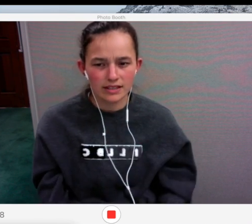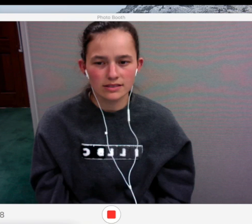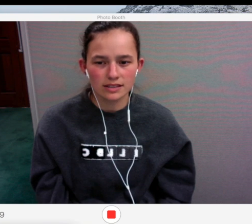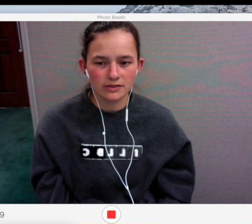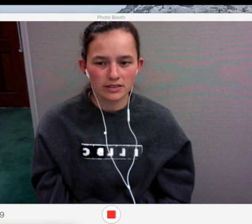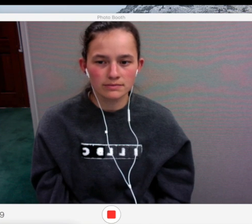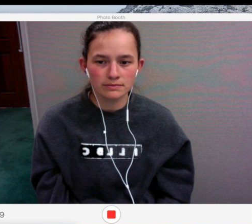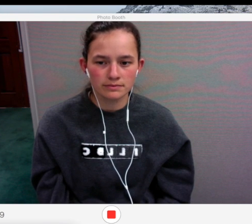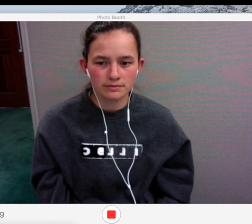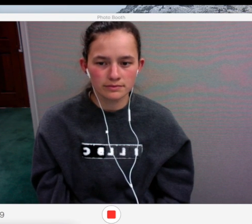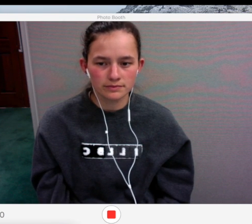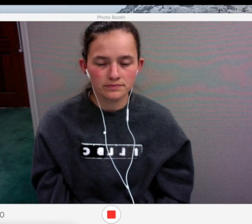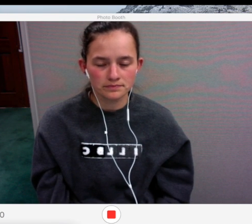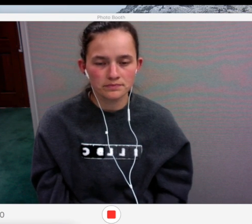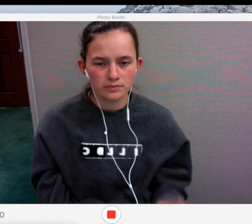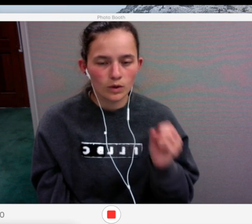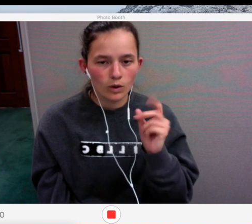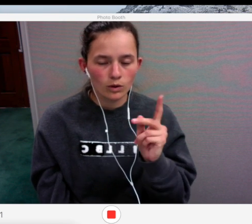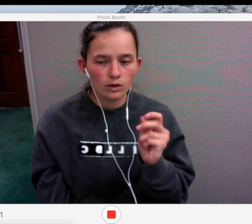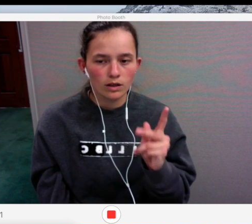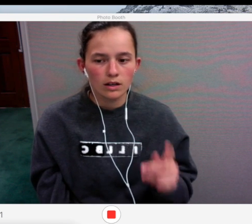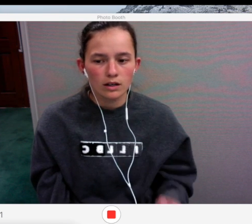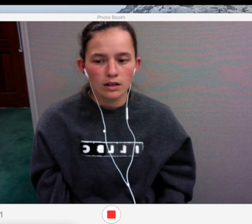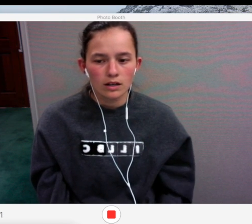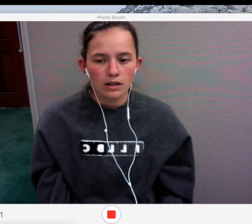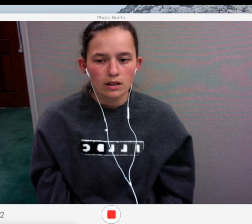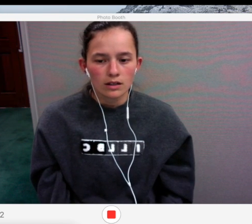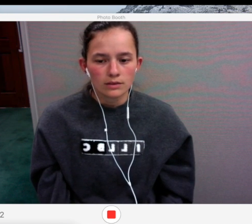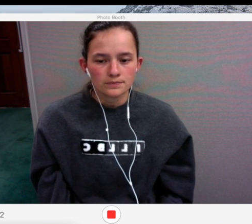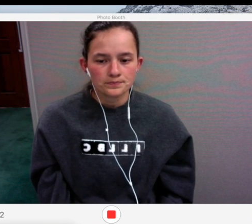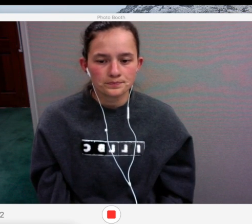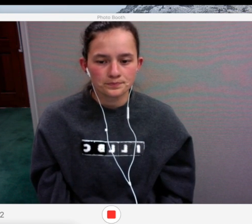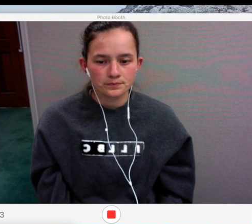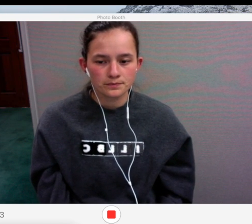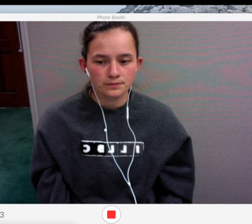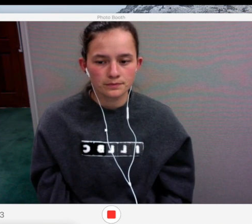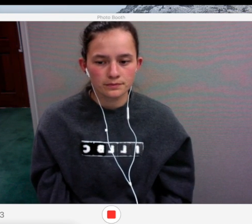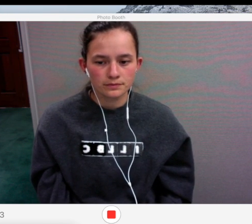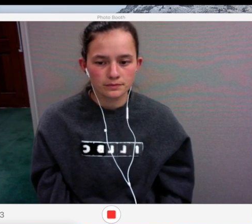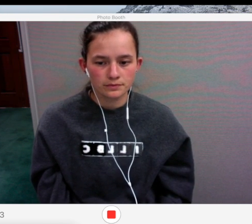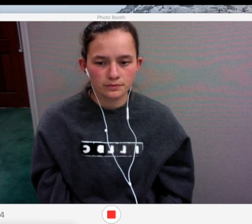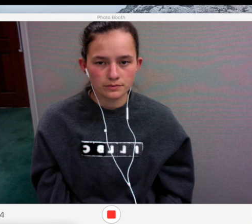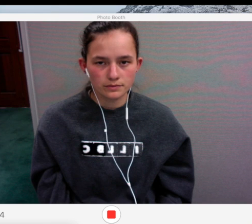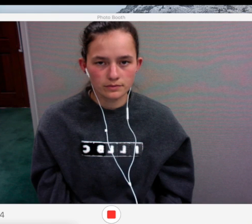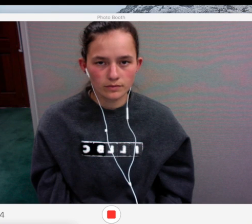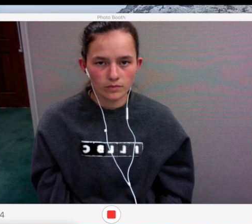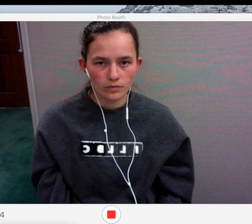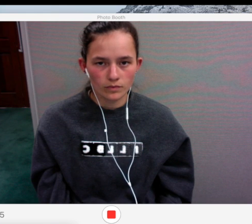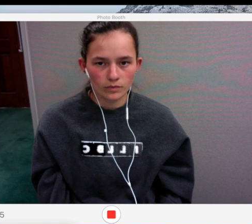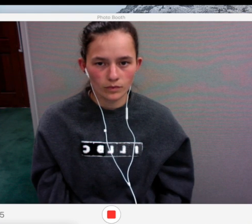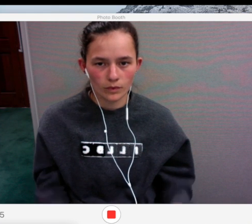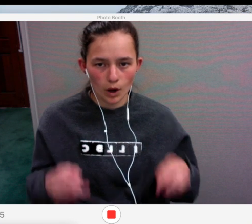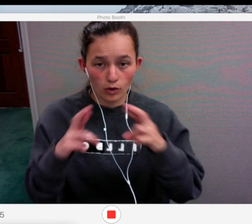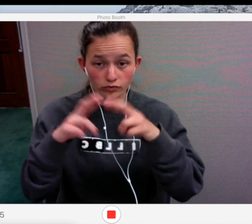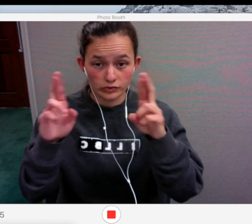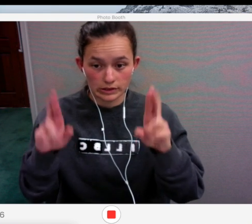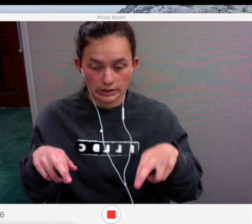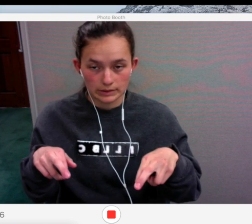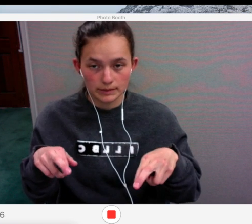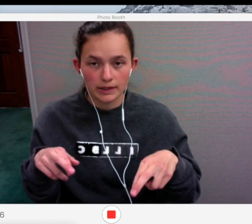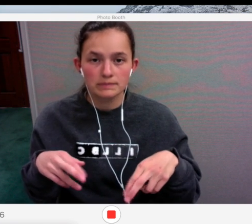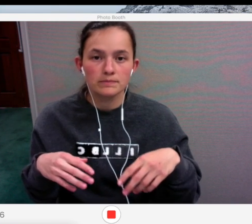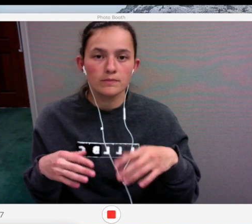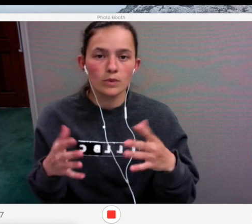Yes, that's fine. Okay, great. One of the things that we'll be working on in your resume then is to